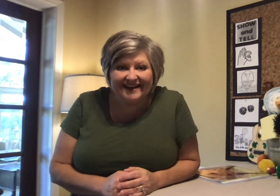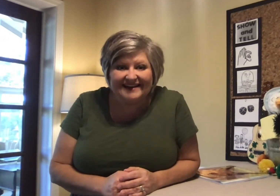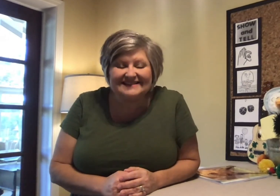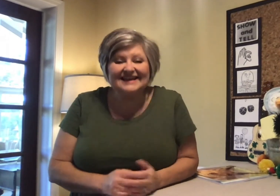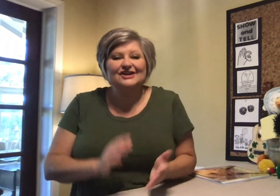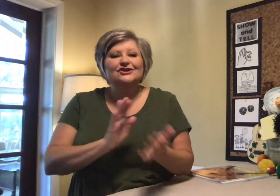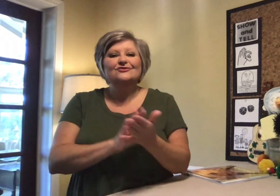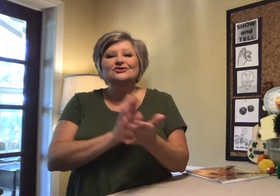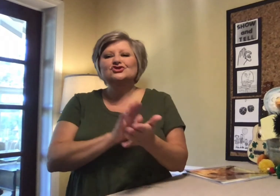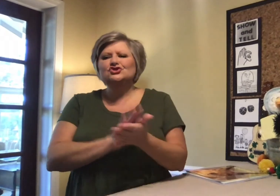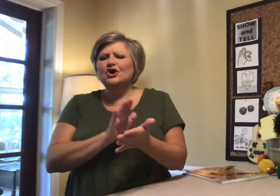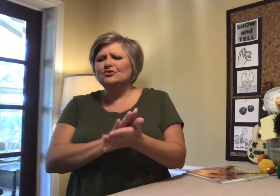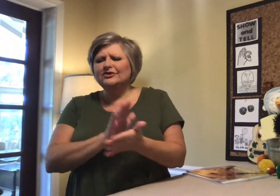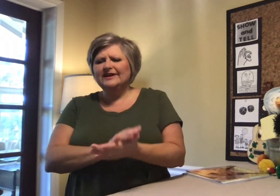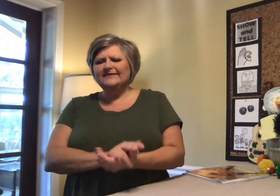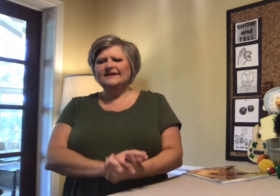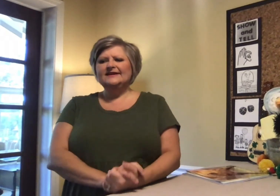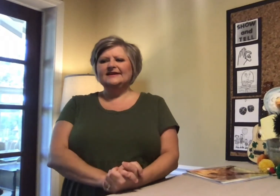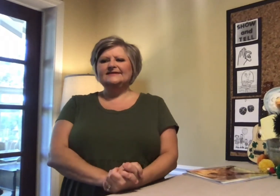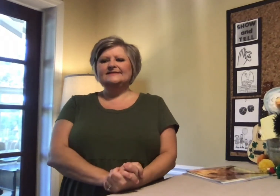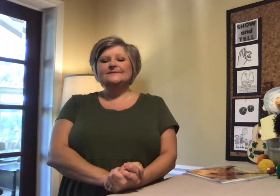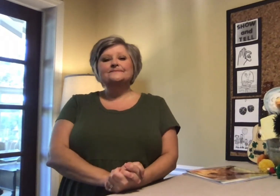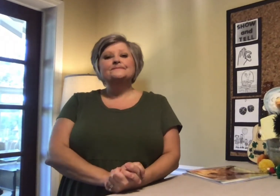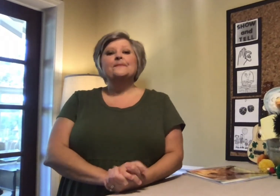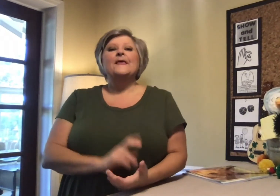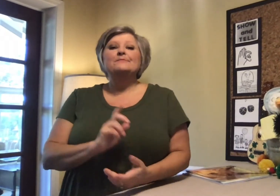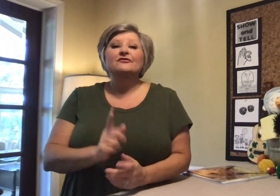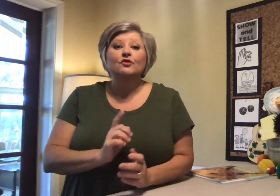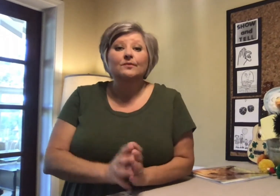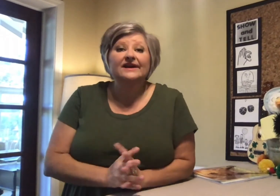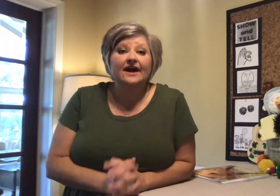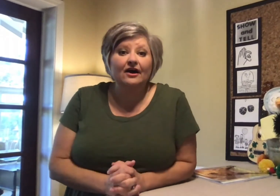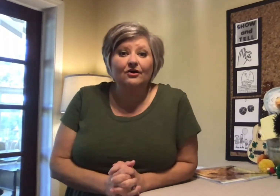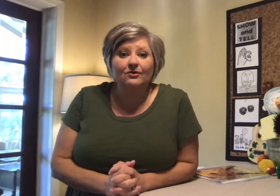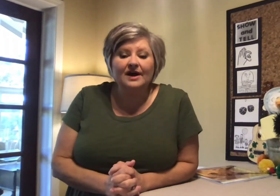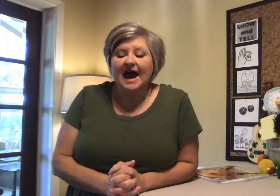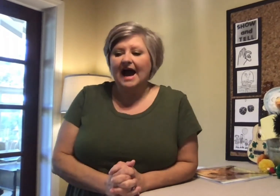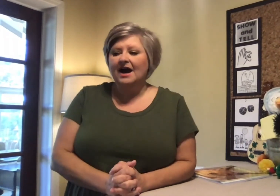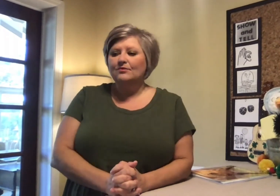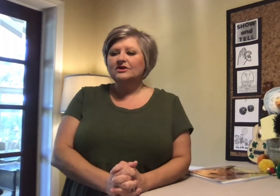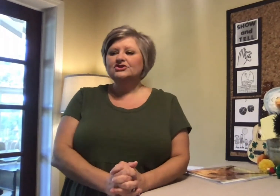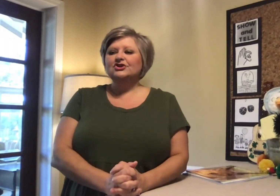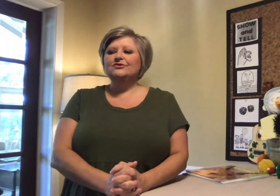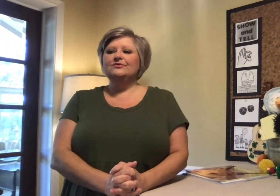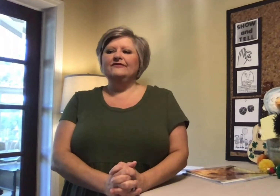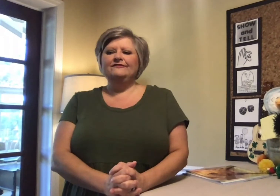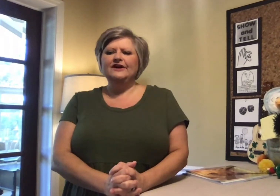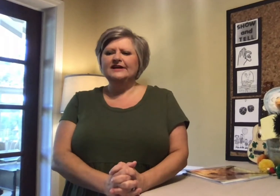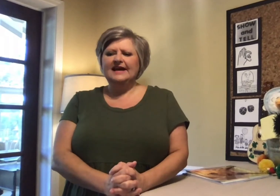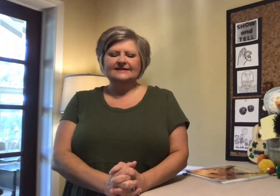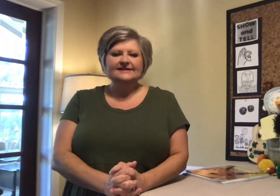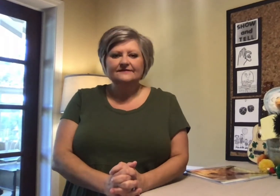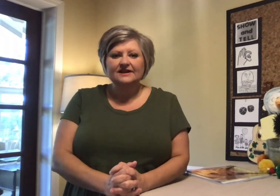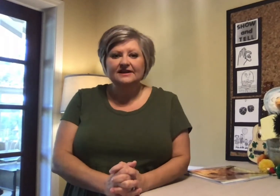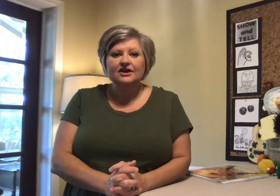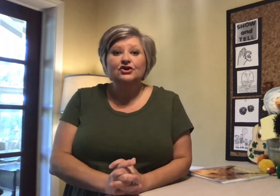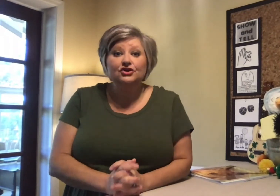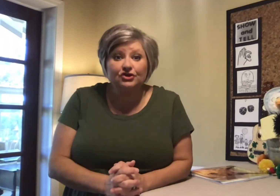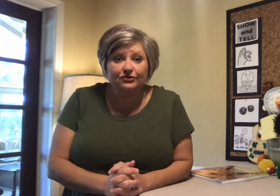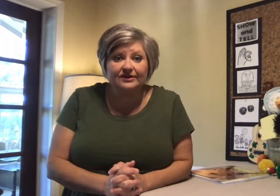Yes, you are so good at this. Before we go, I want to show you a fun activity you can